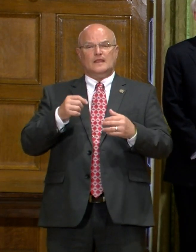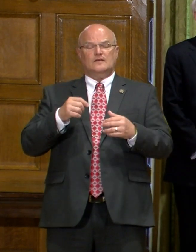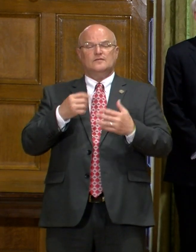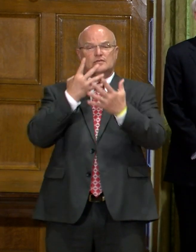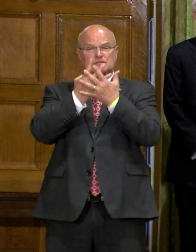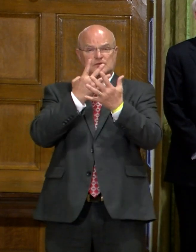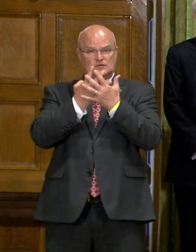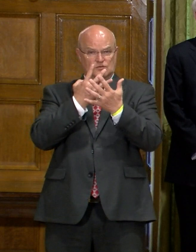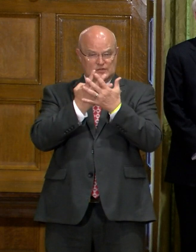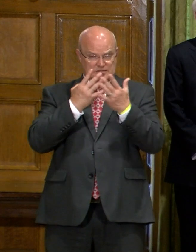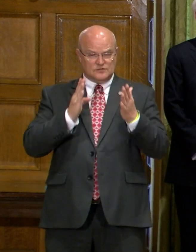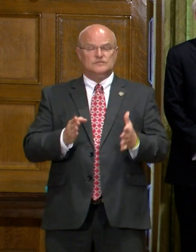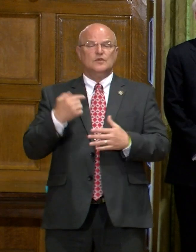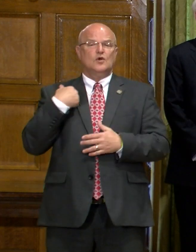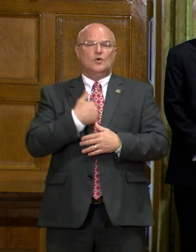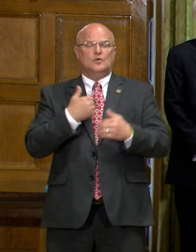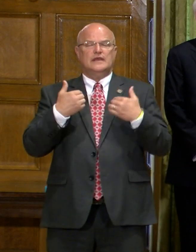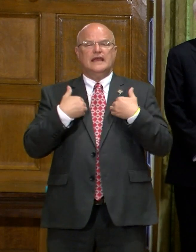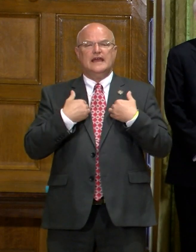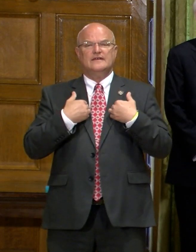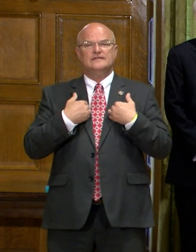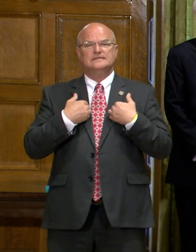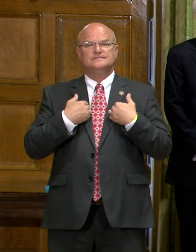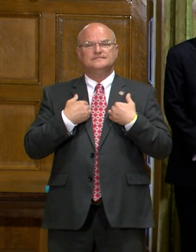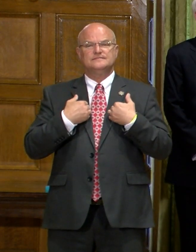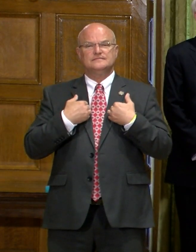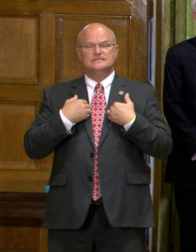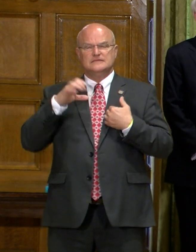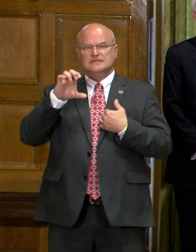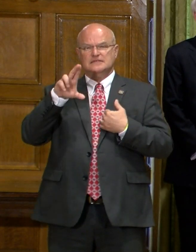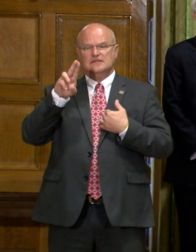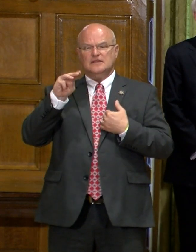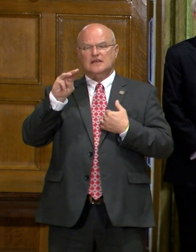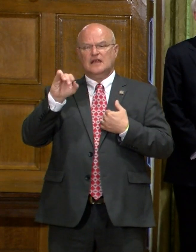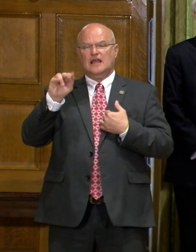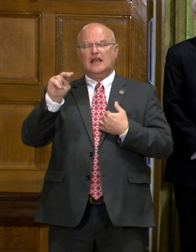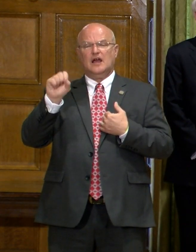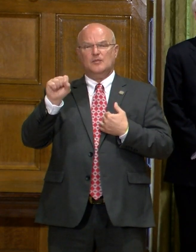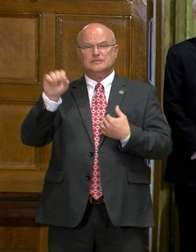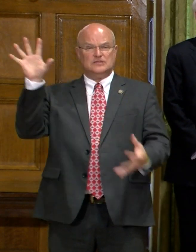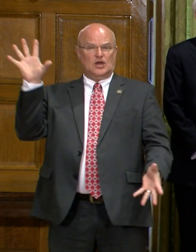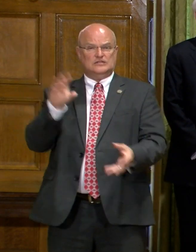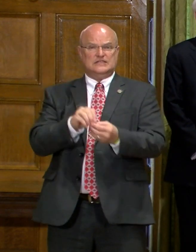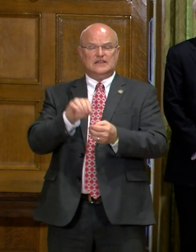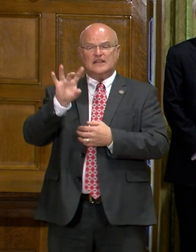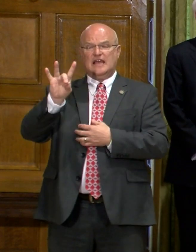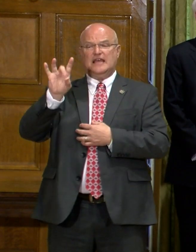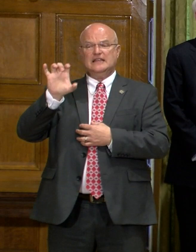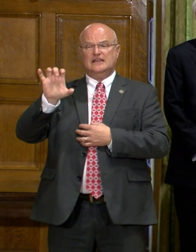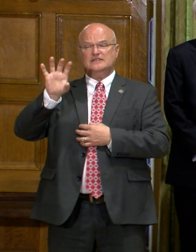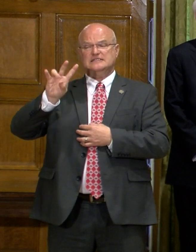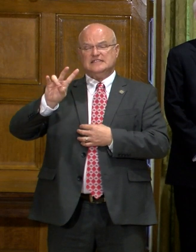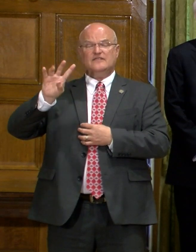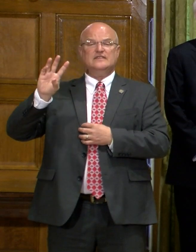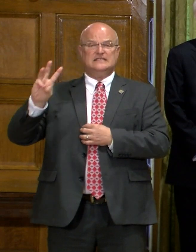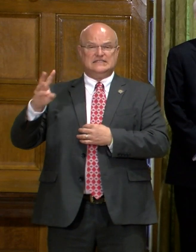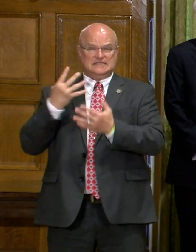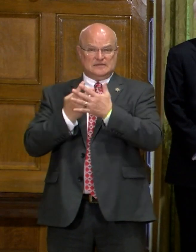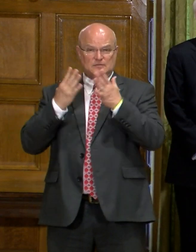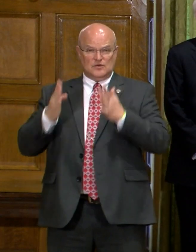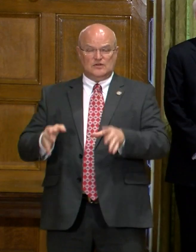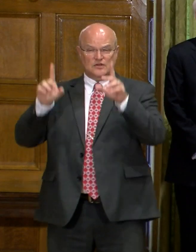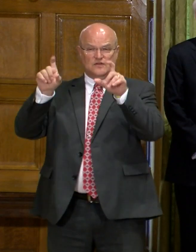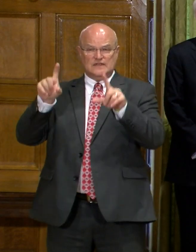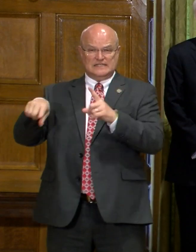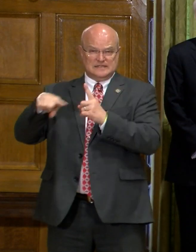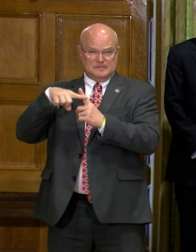correctional facilities, we have in the Cummins unit, we have a total of 876 inmates who have